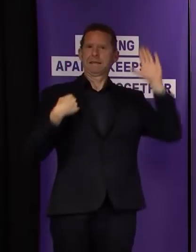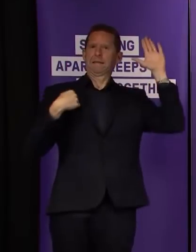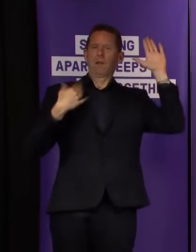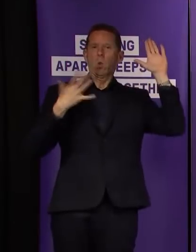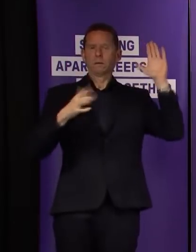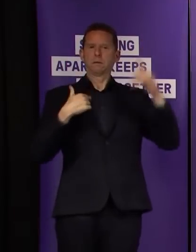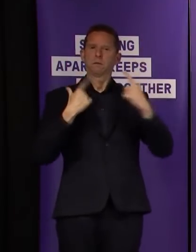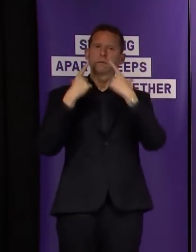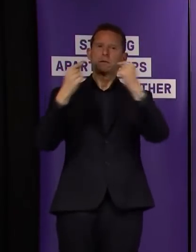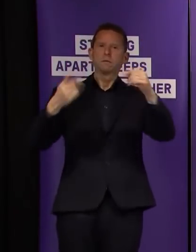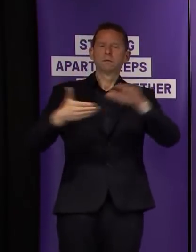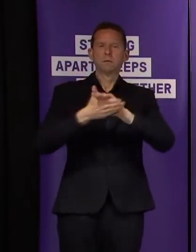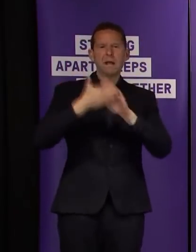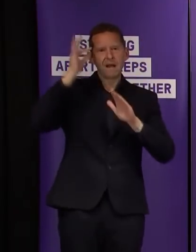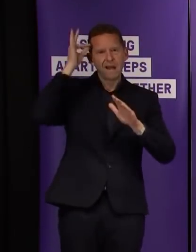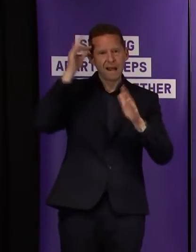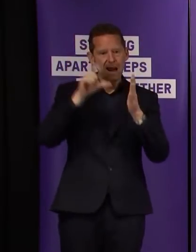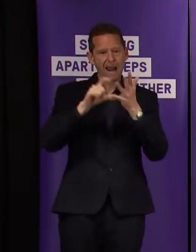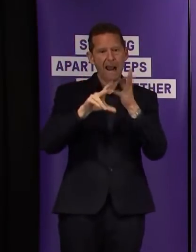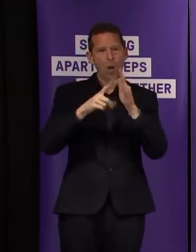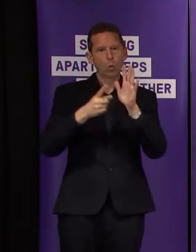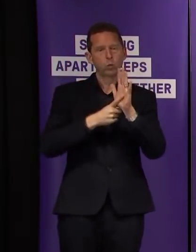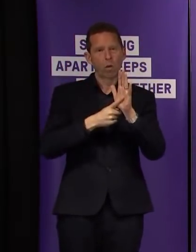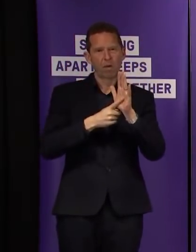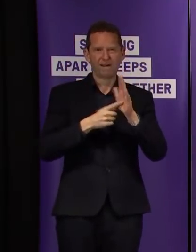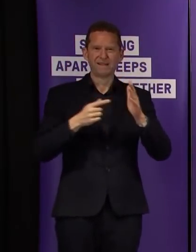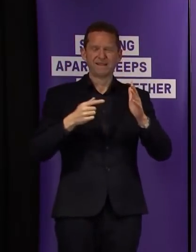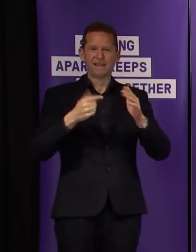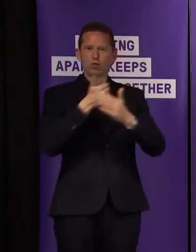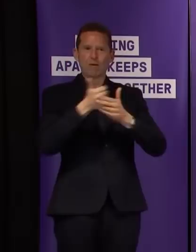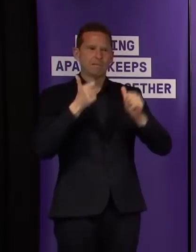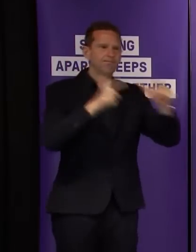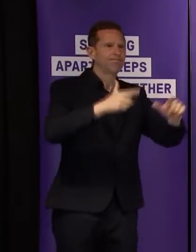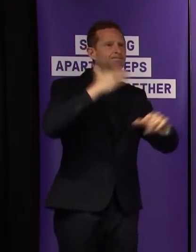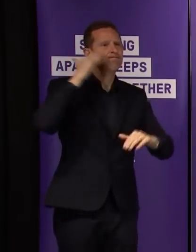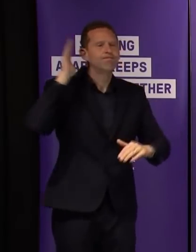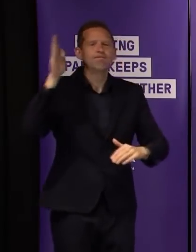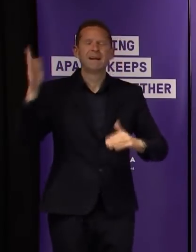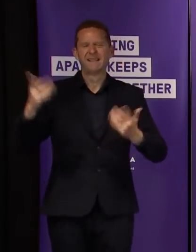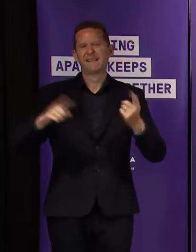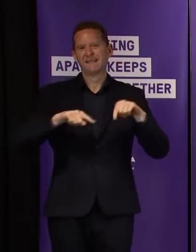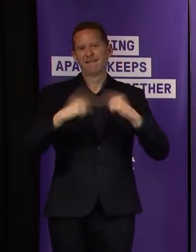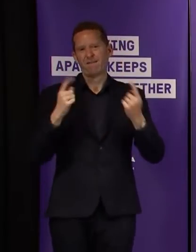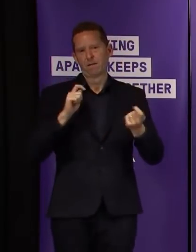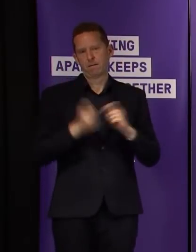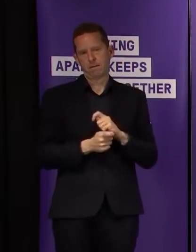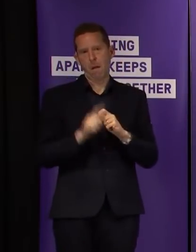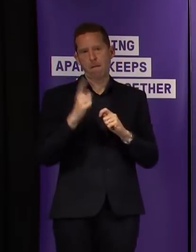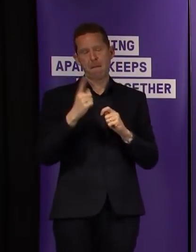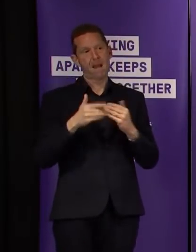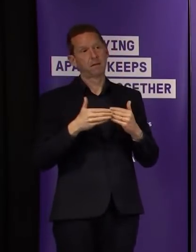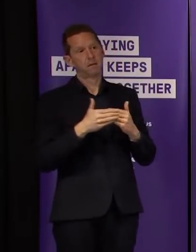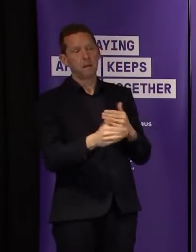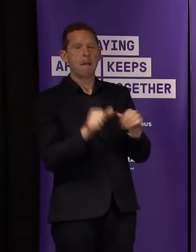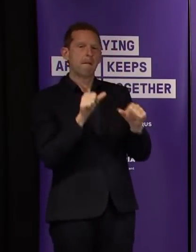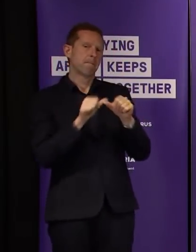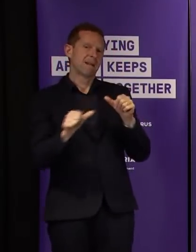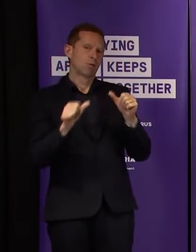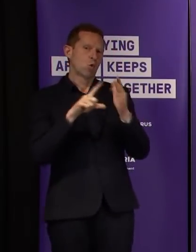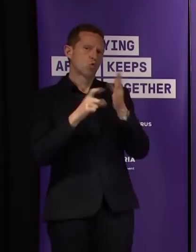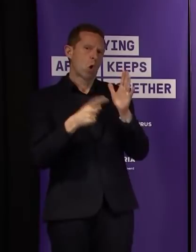look the same by any means. But in many respects, the timing for local government elections is best in